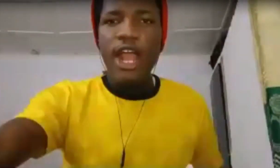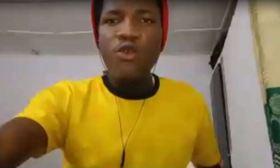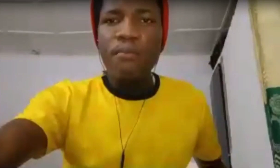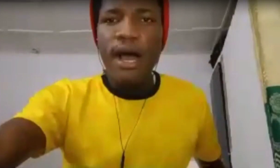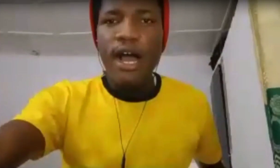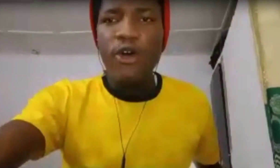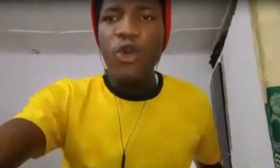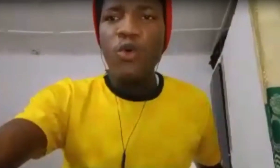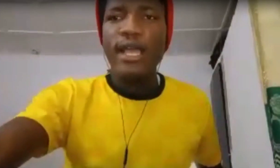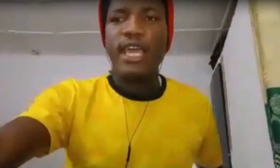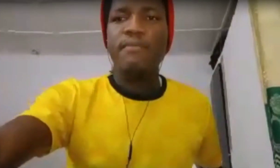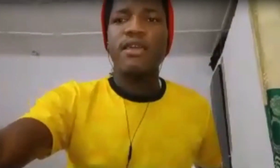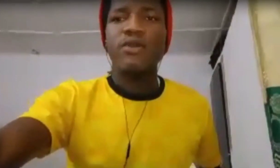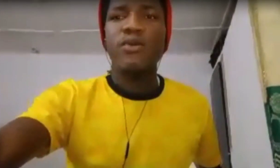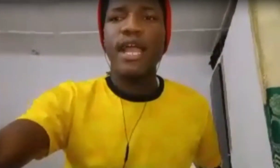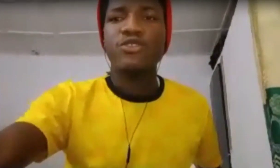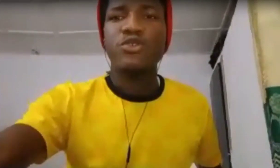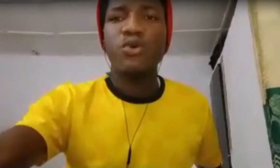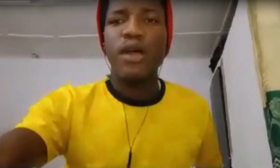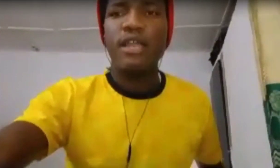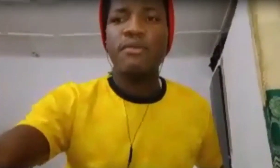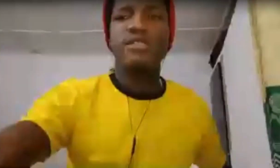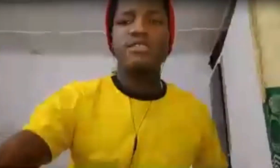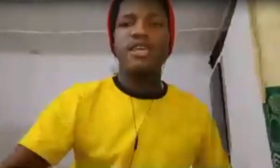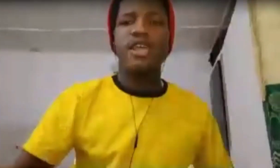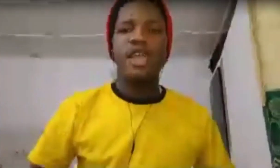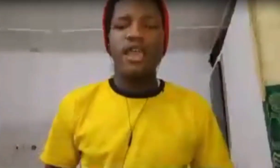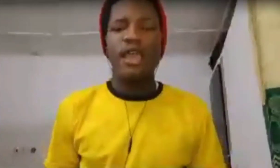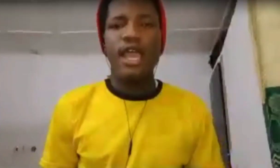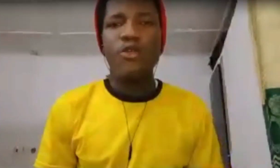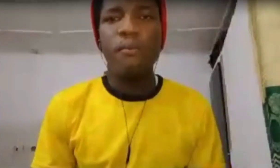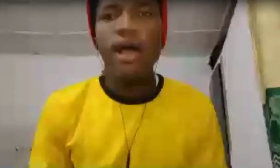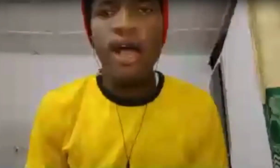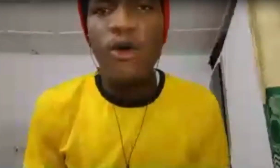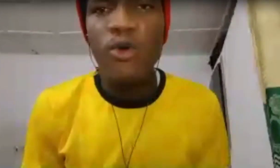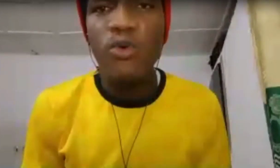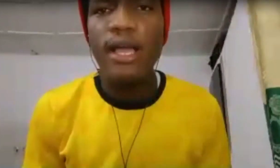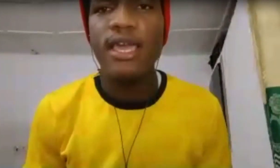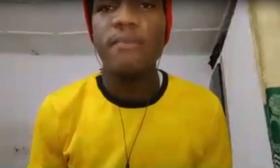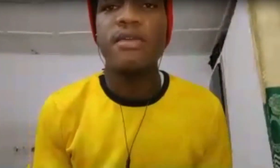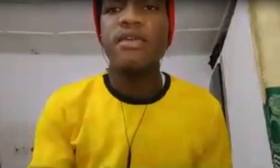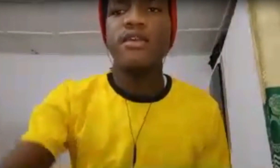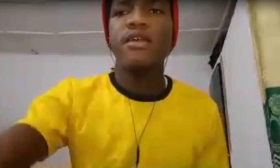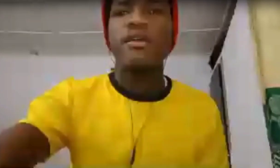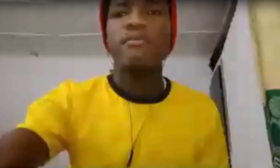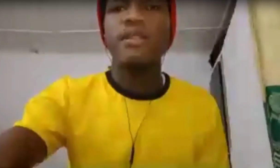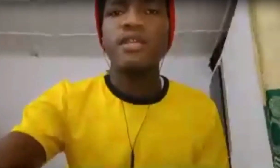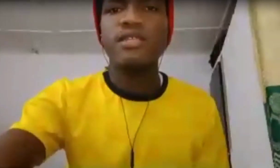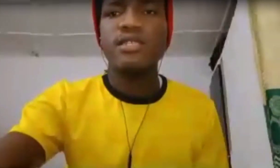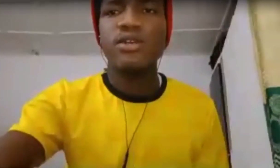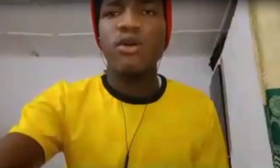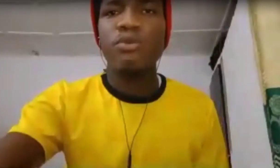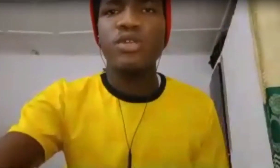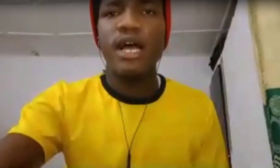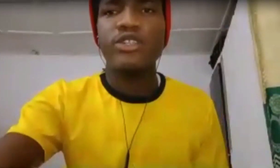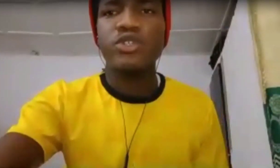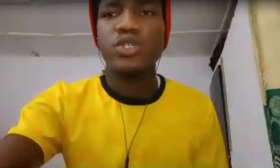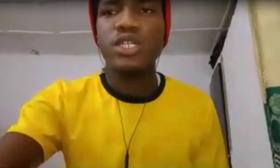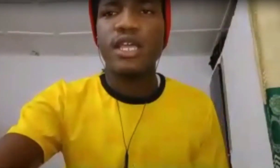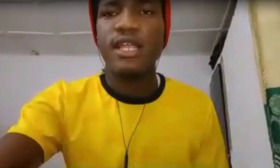Eluma Oluwakemi would like to go. Admins. Eluma Oluwakemi, please unmute her so she can